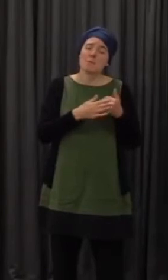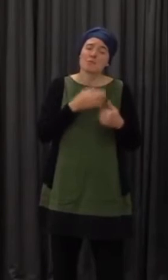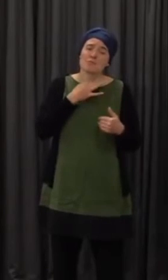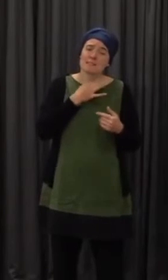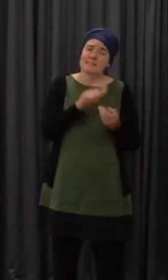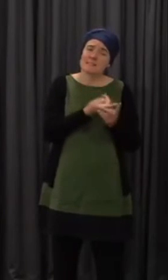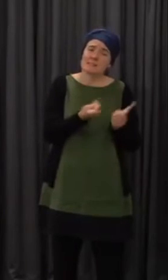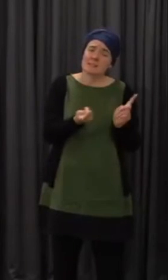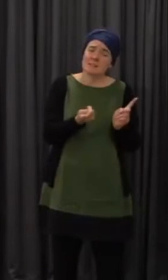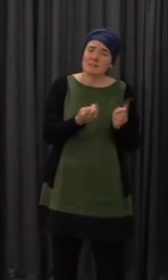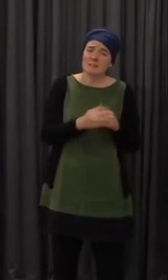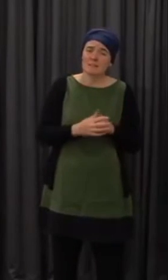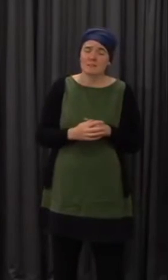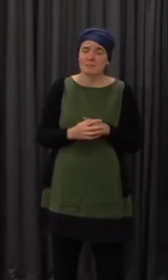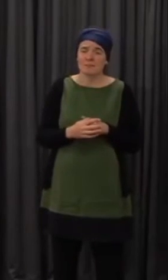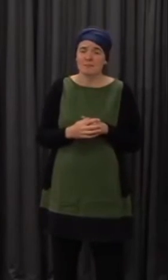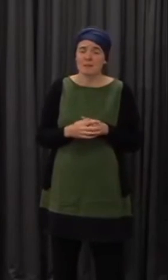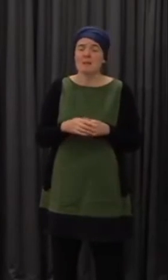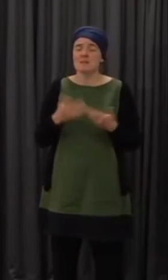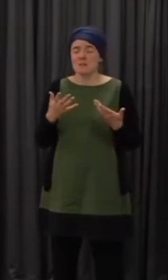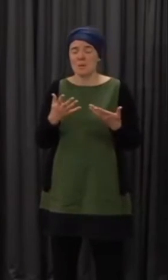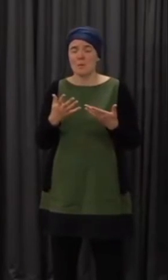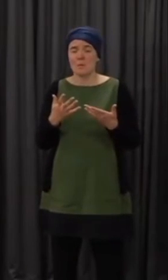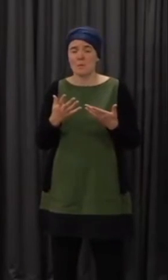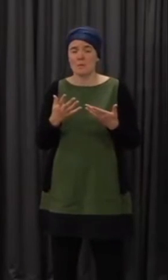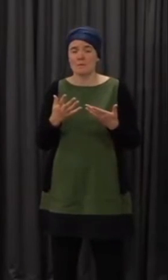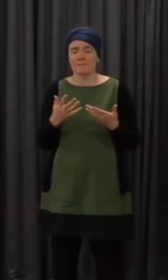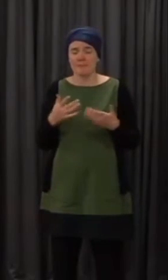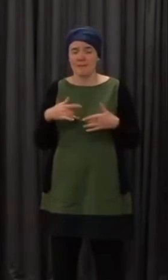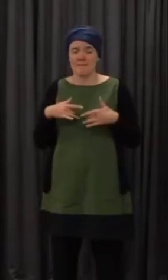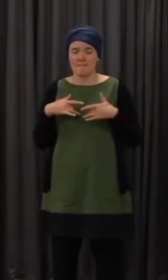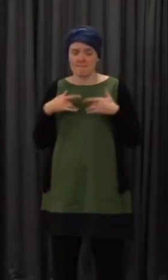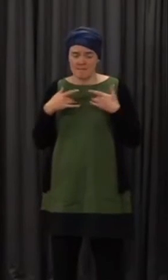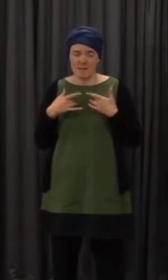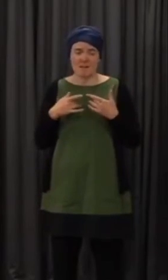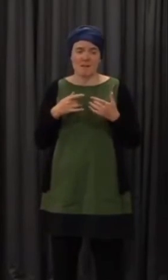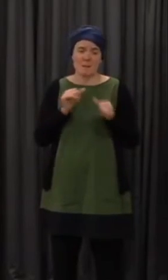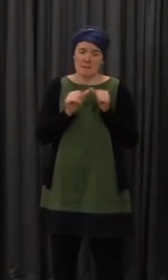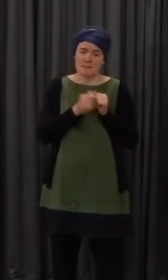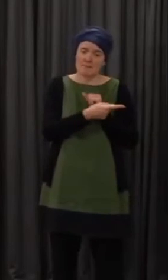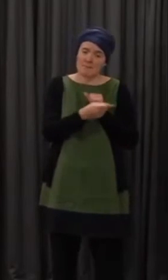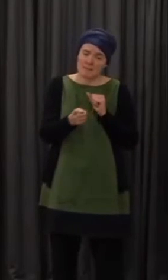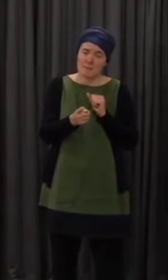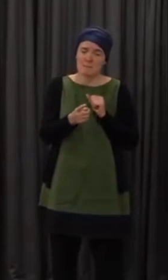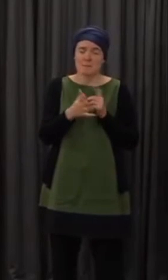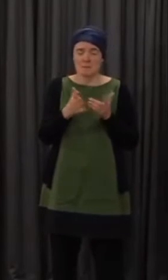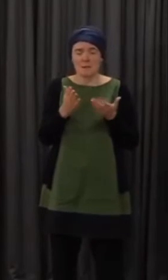it makes sense for people in that age bracket, therefore, to take greater precautions.